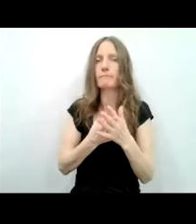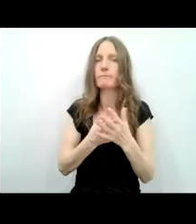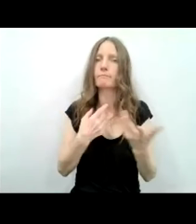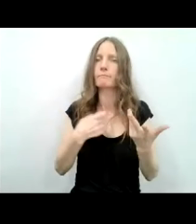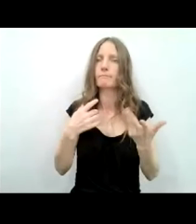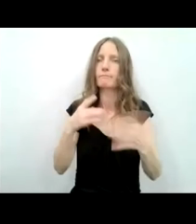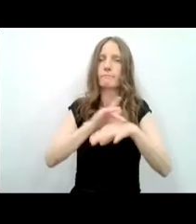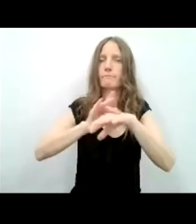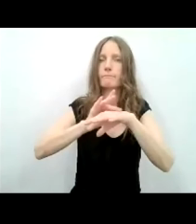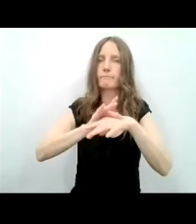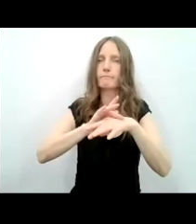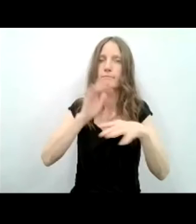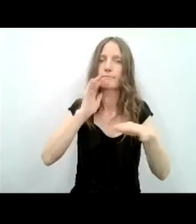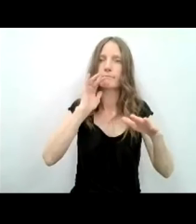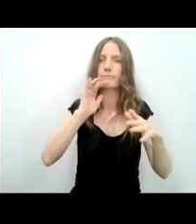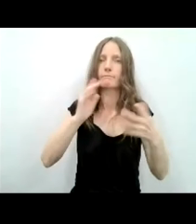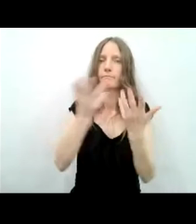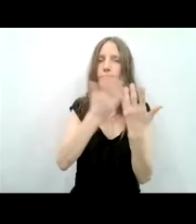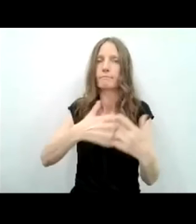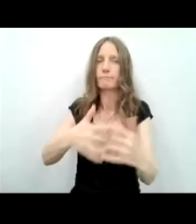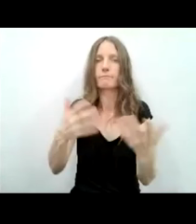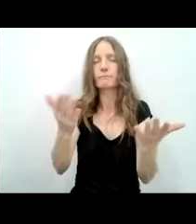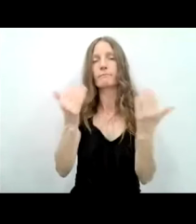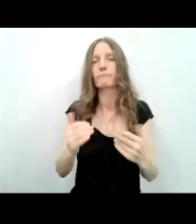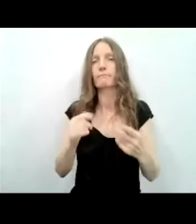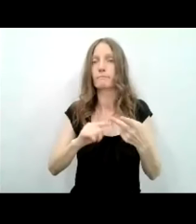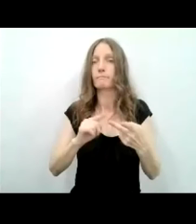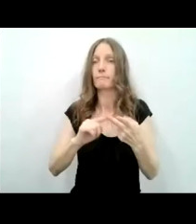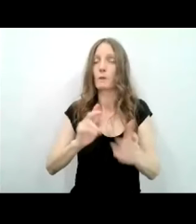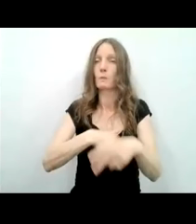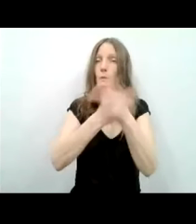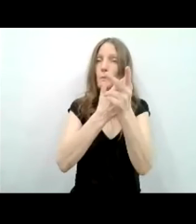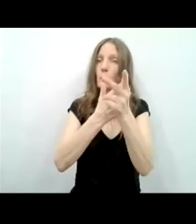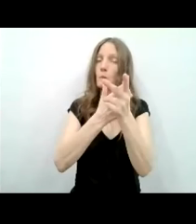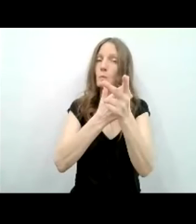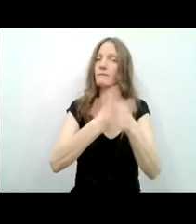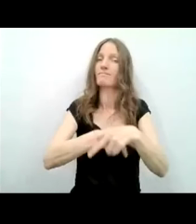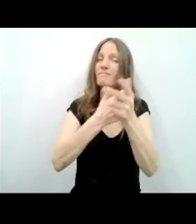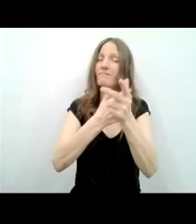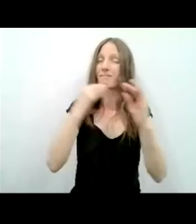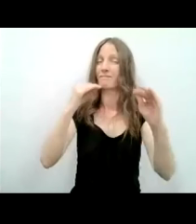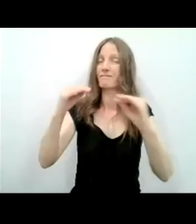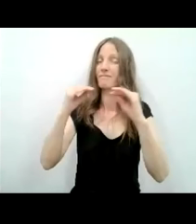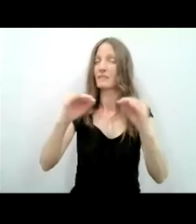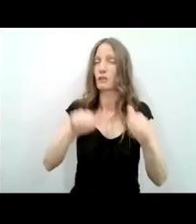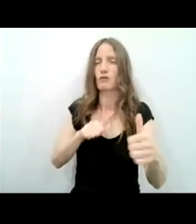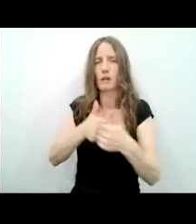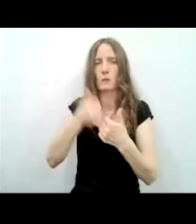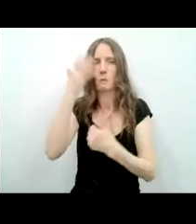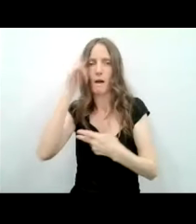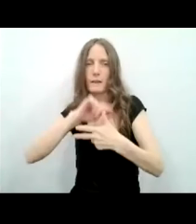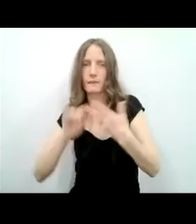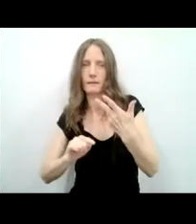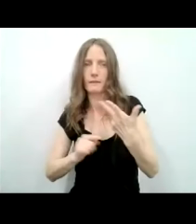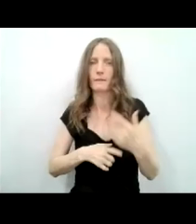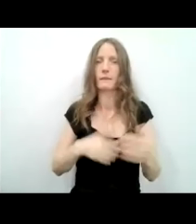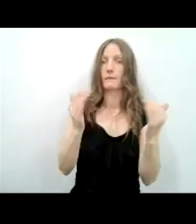into kind of like the three primary reasons that remote sessions can be a bit of a challenge. 6 tactics to overcome